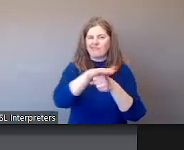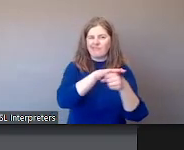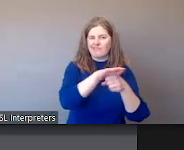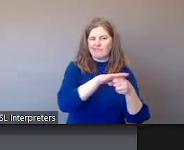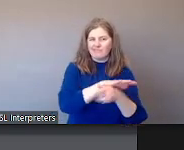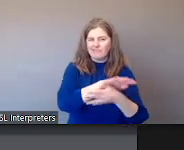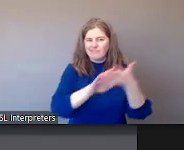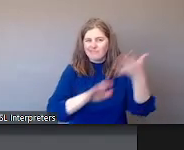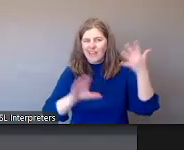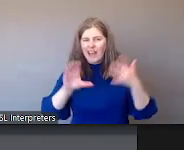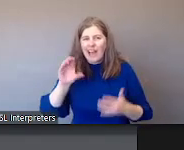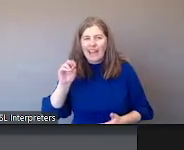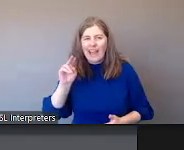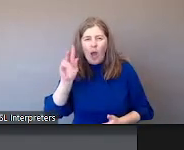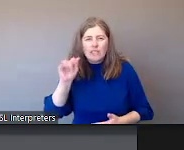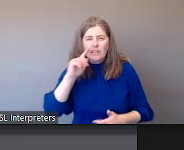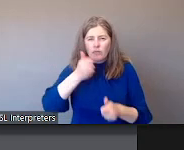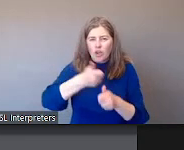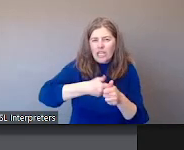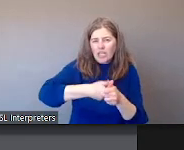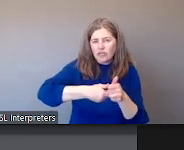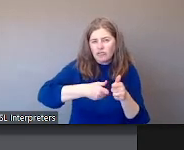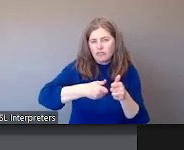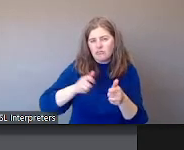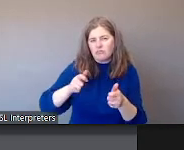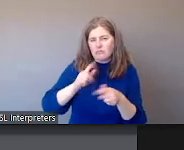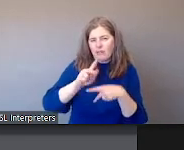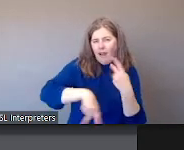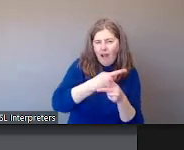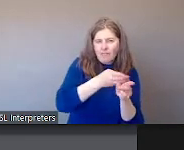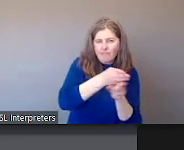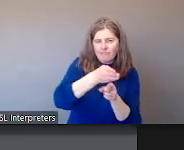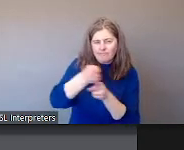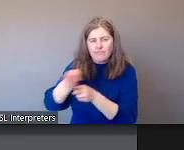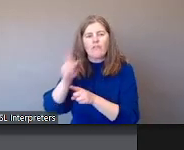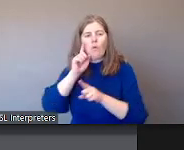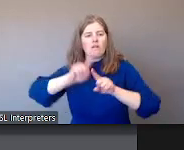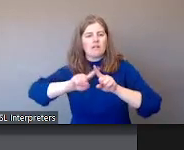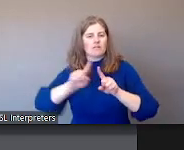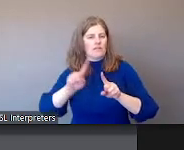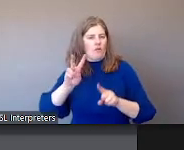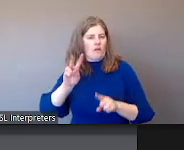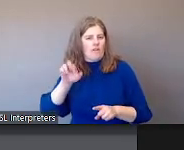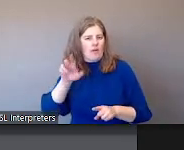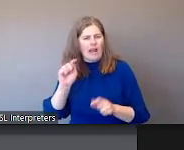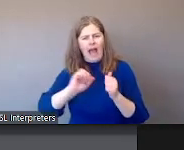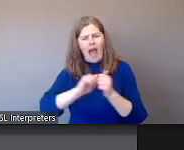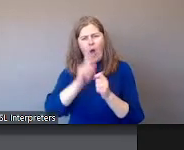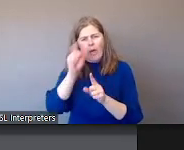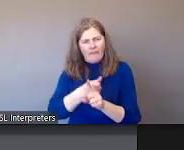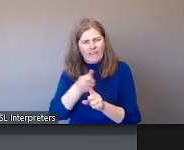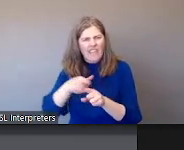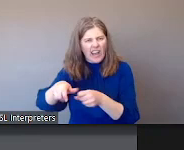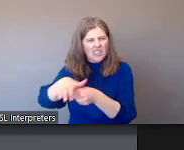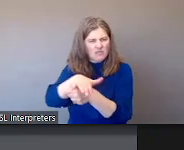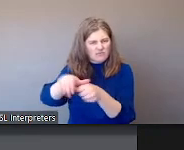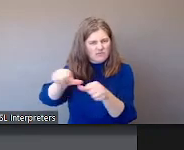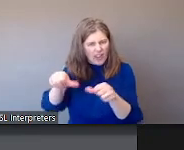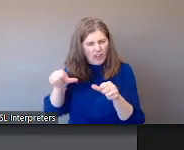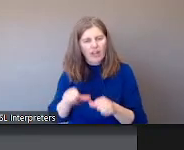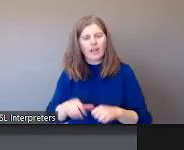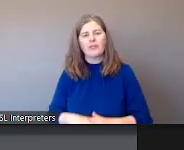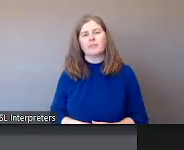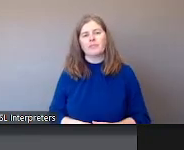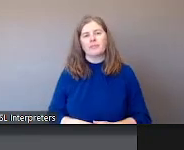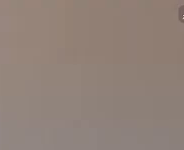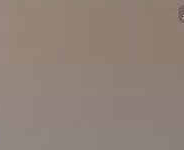historical count up by county of the different variants and how they've affected the county, et cetera, et cetera.